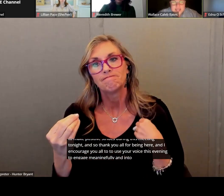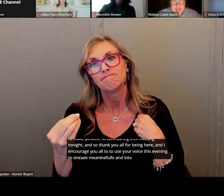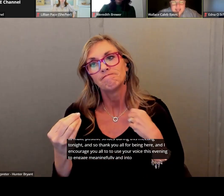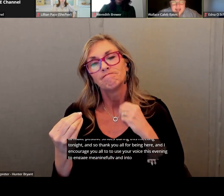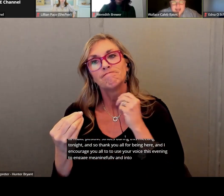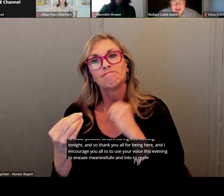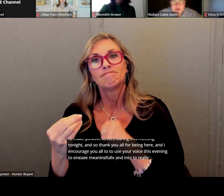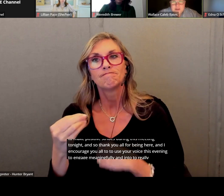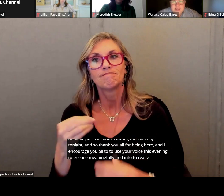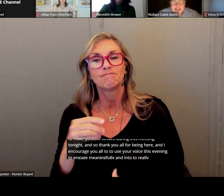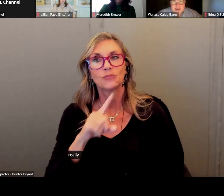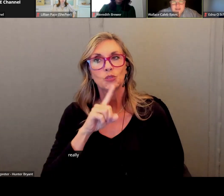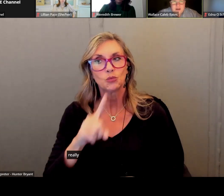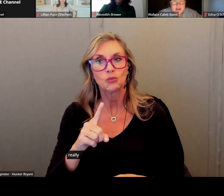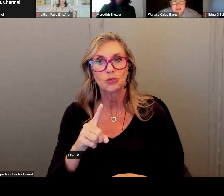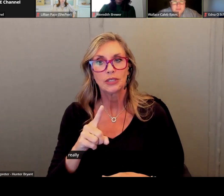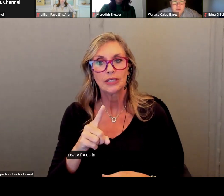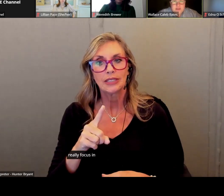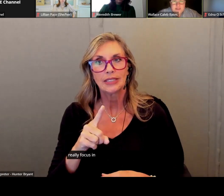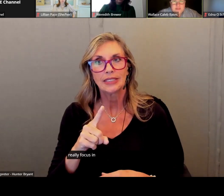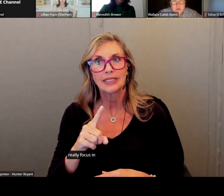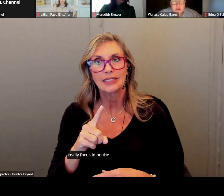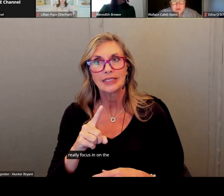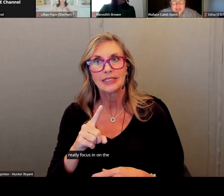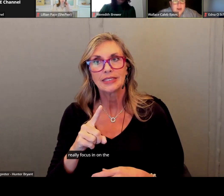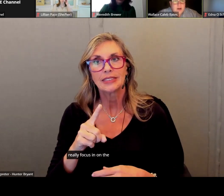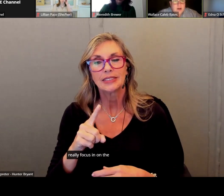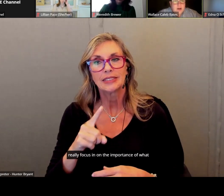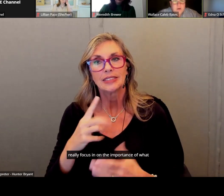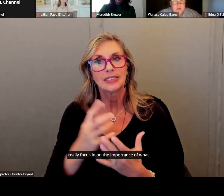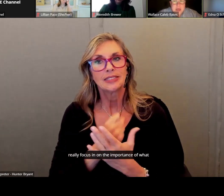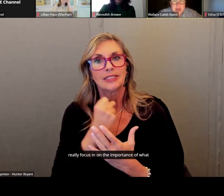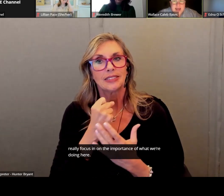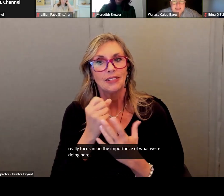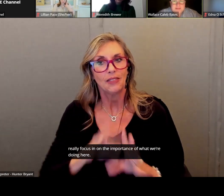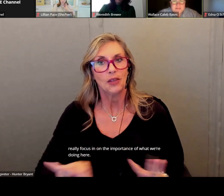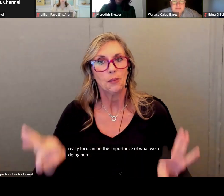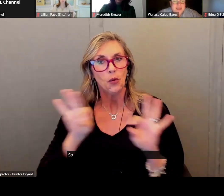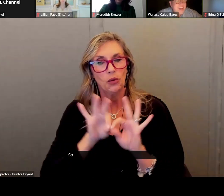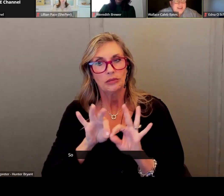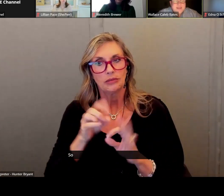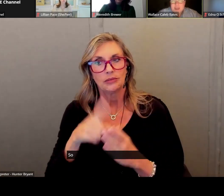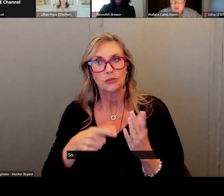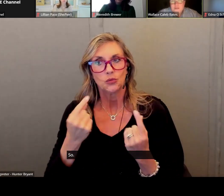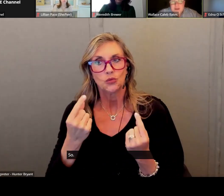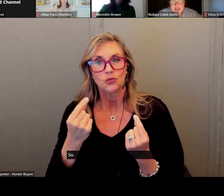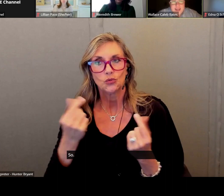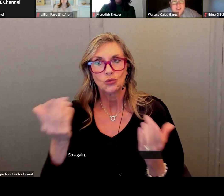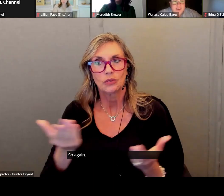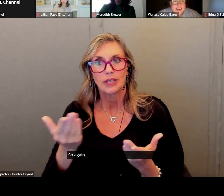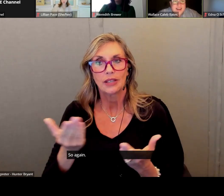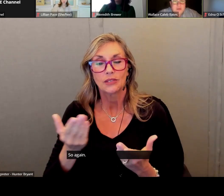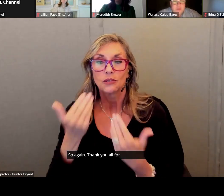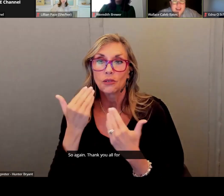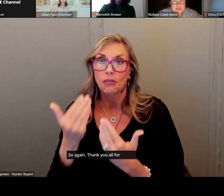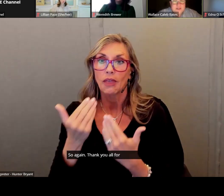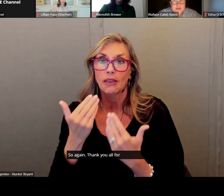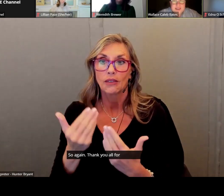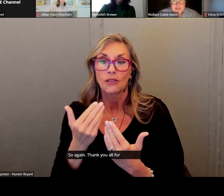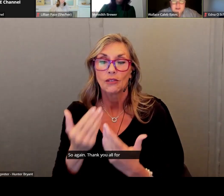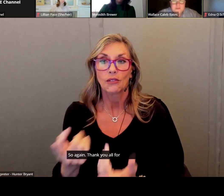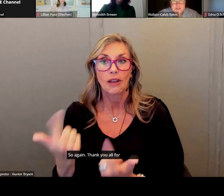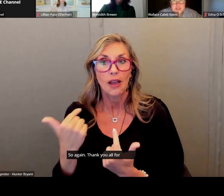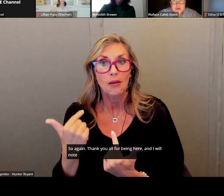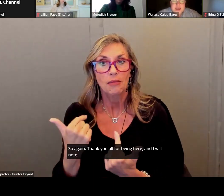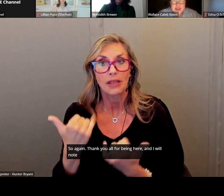really focus in on the importance of what we're doing here. So again, thank you all for being here, and I will now turn things